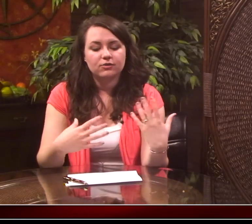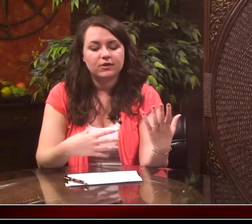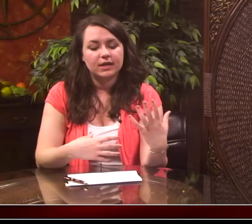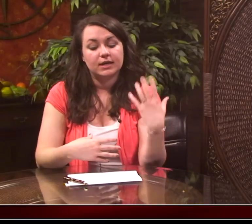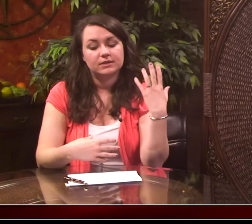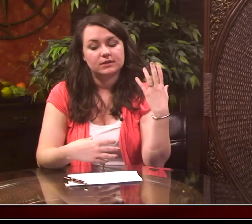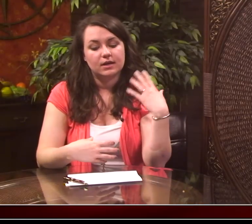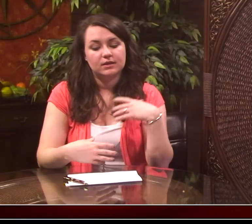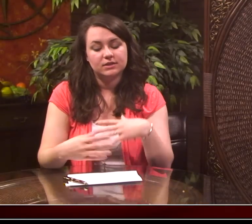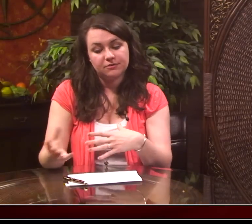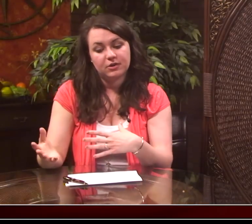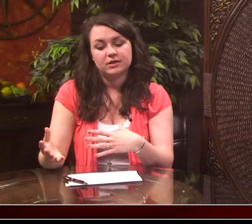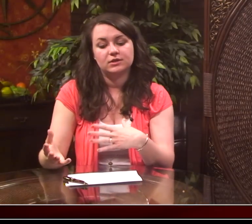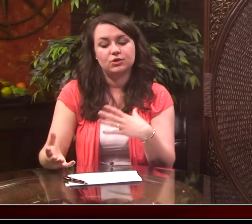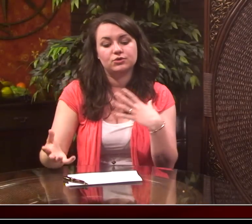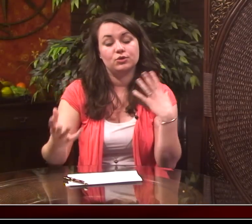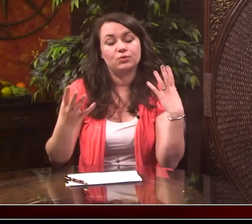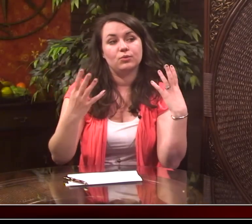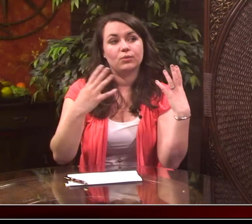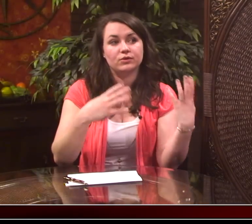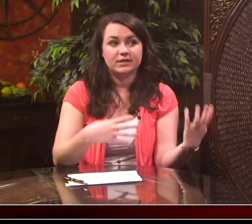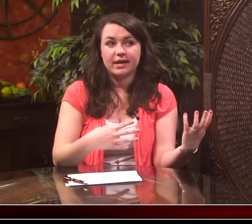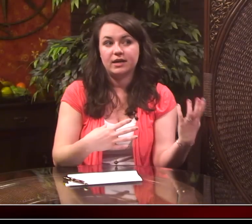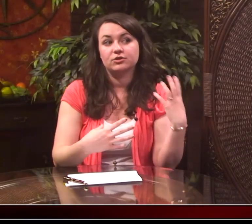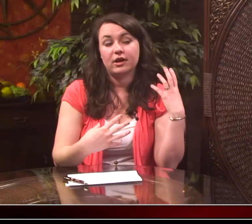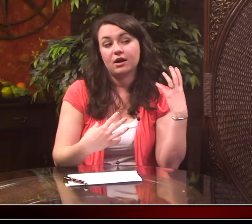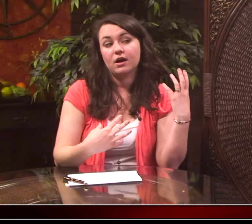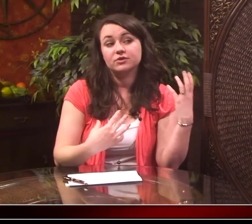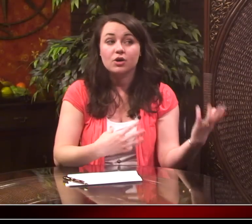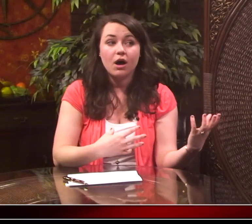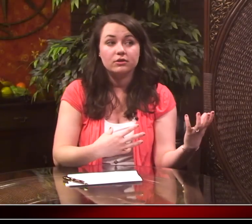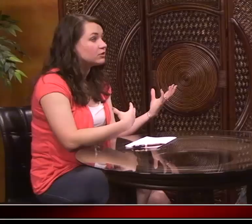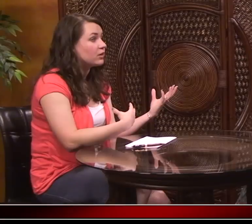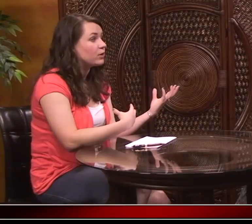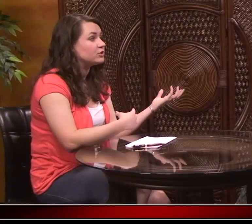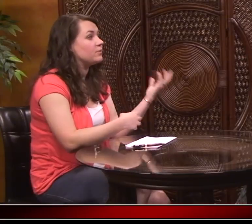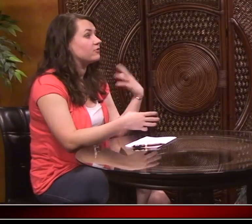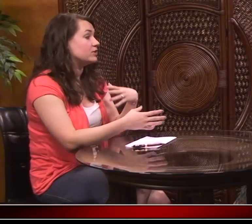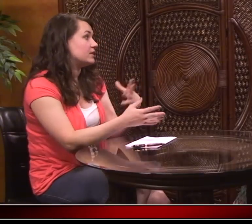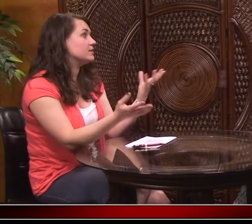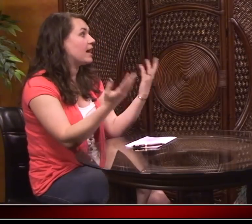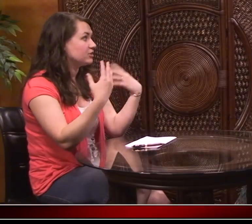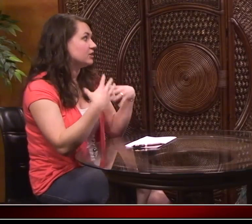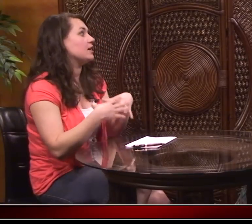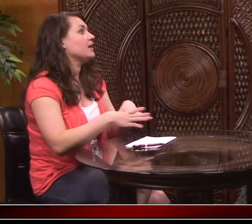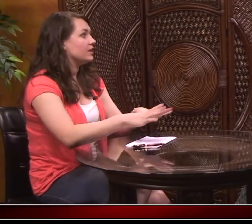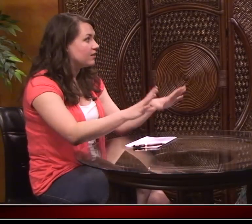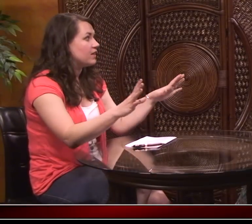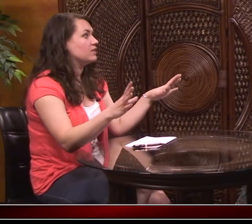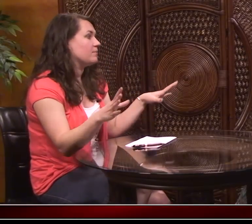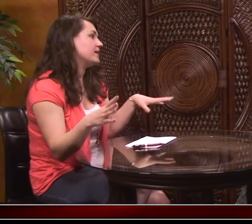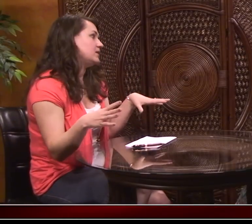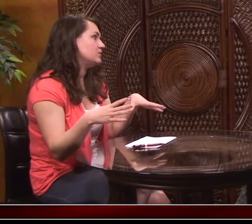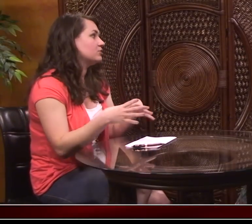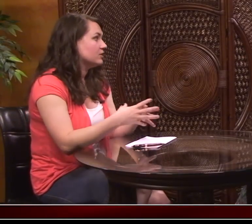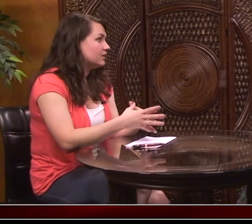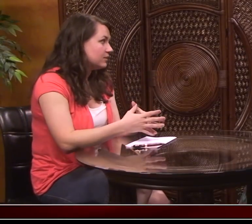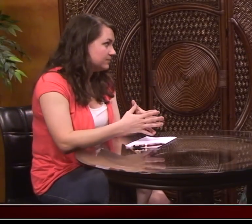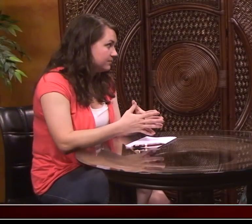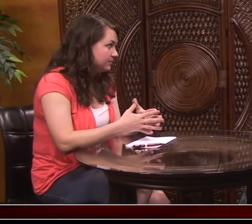feel like it's different to do signing during a song during worship versus actually giving the message?